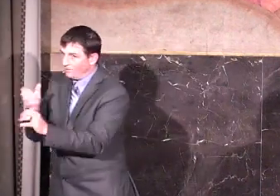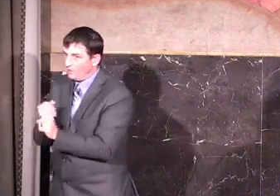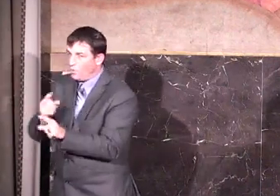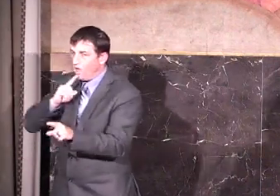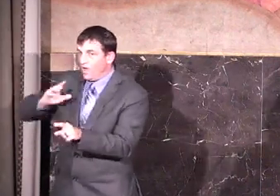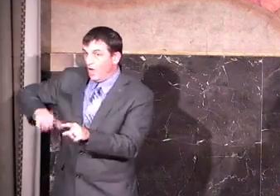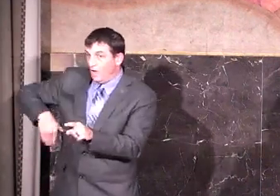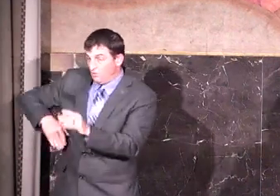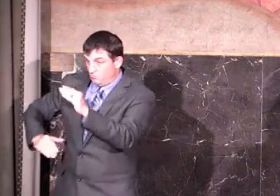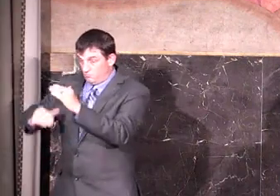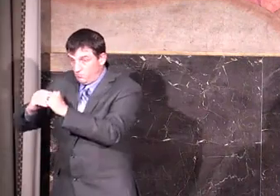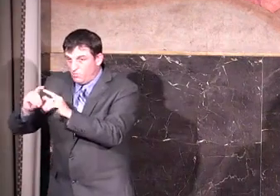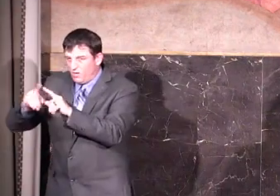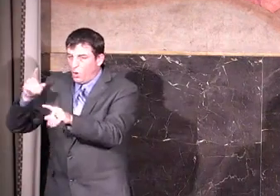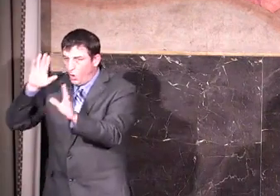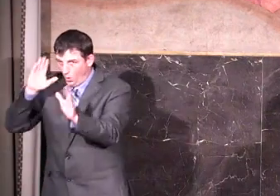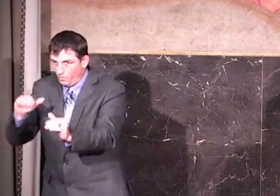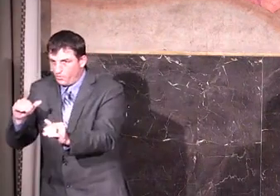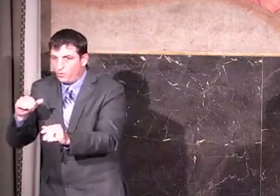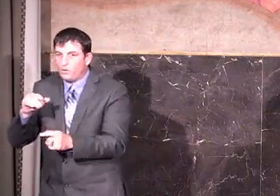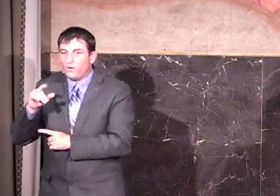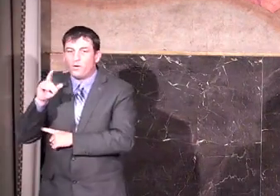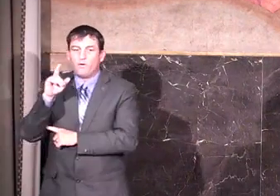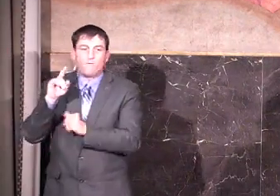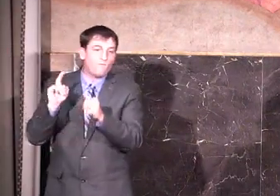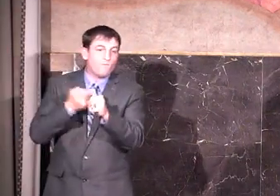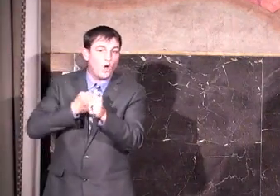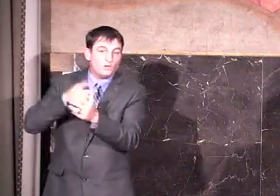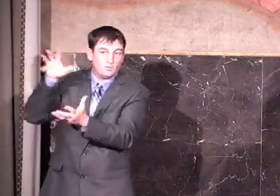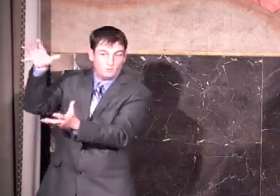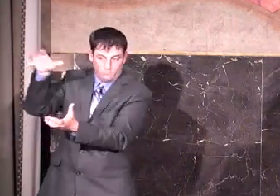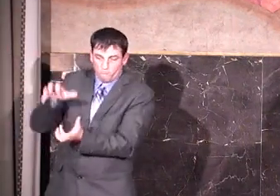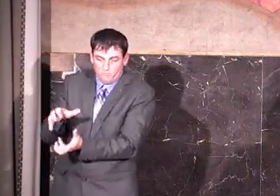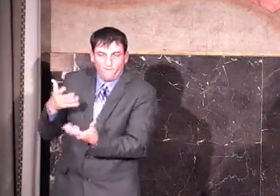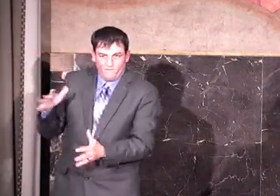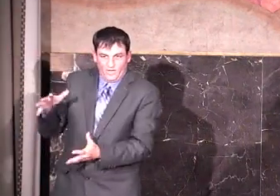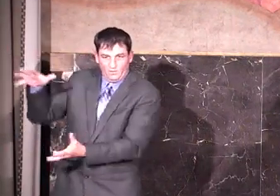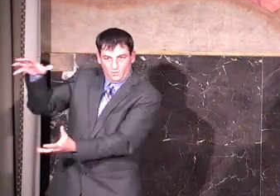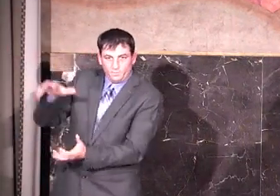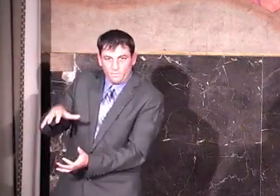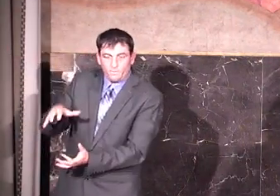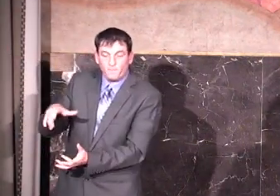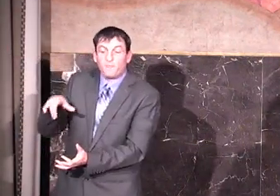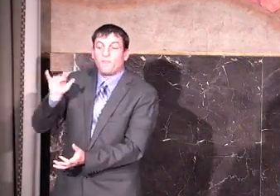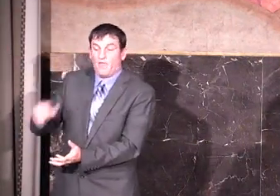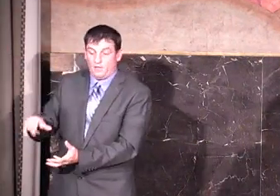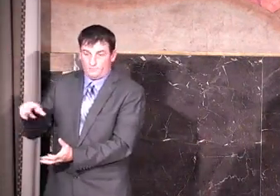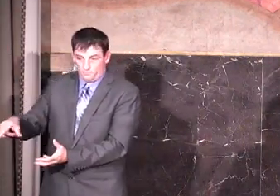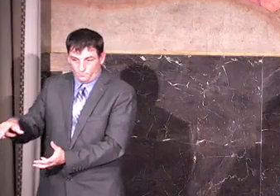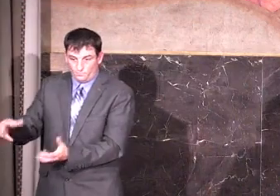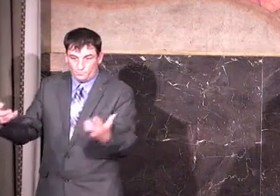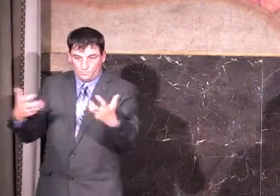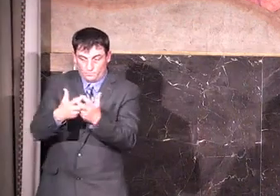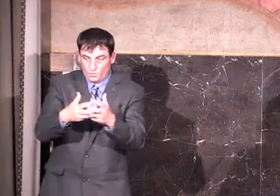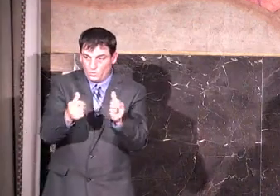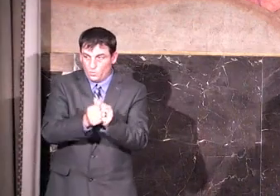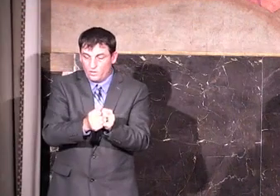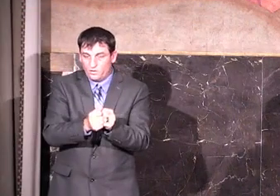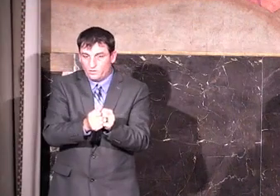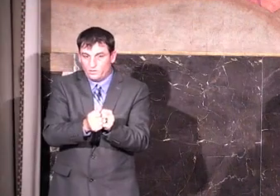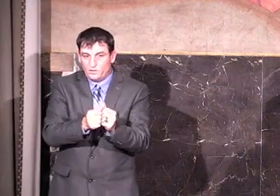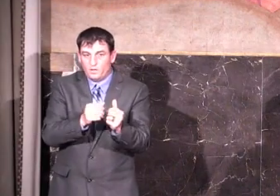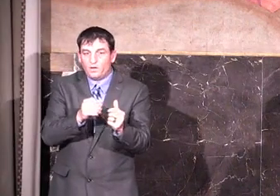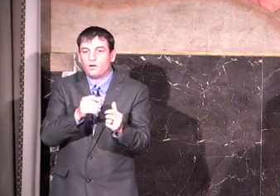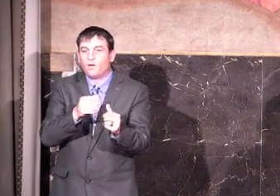yet, but as I mentioned, the first allocation did come in conjunction with the contact tracing that we're going to be able to